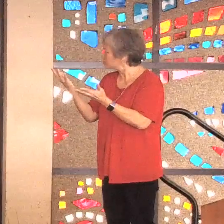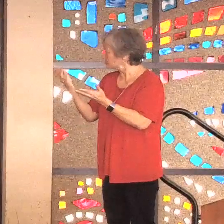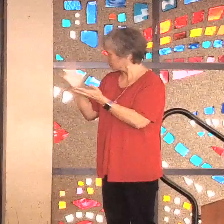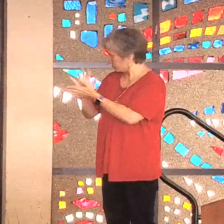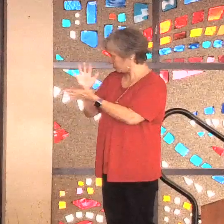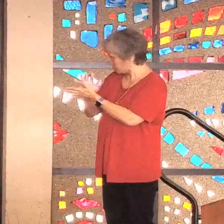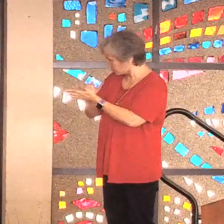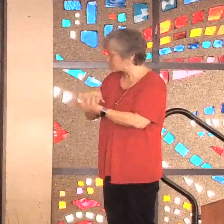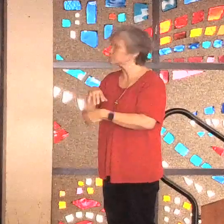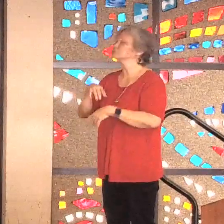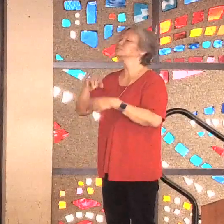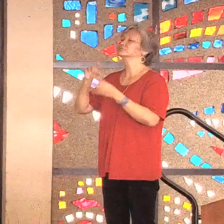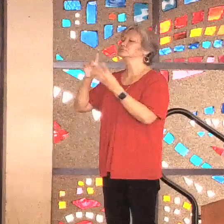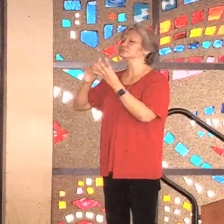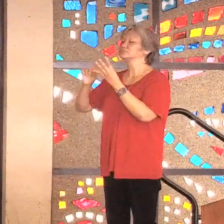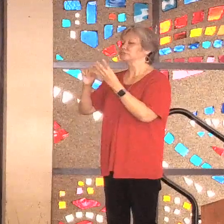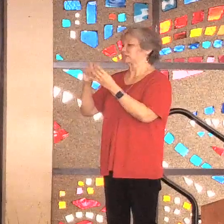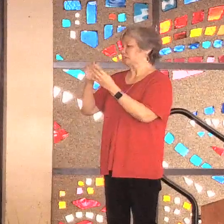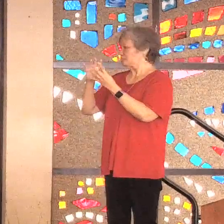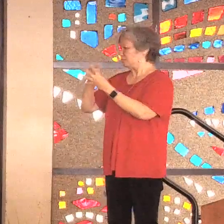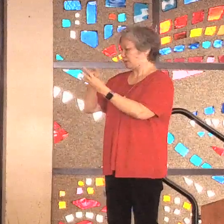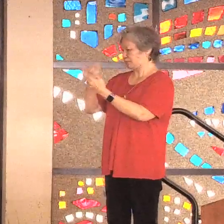you go to.